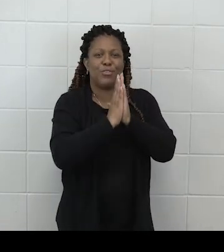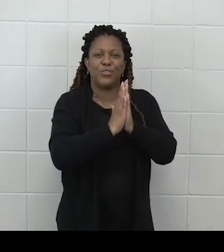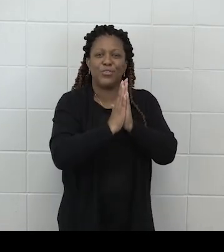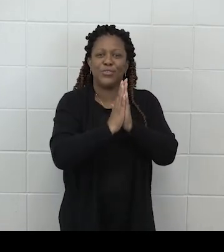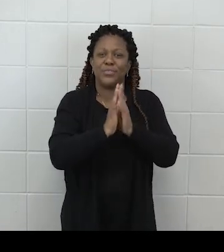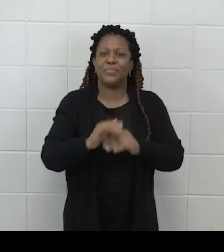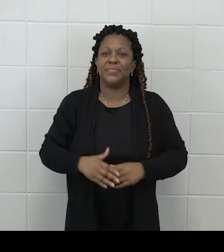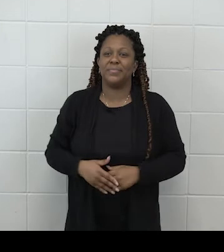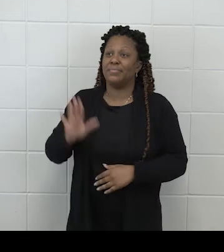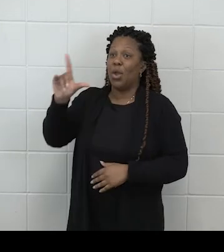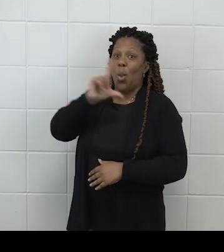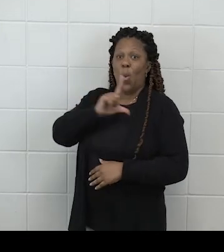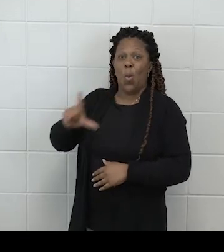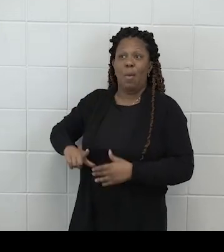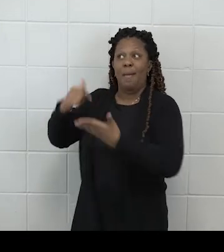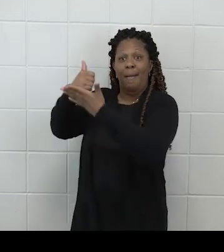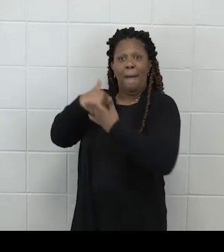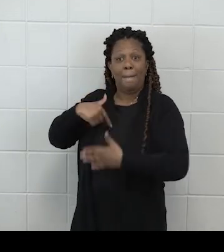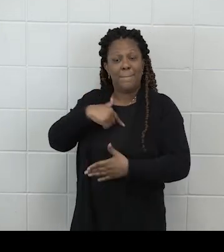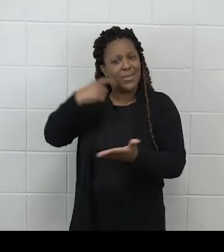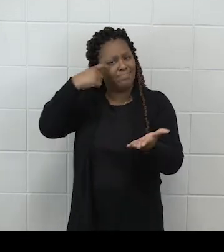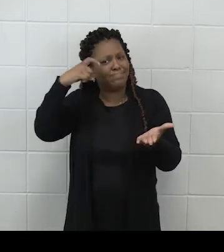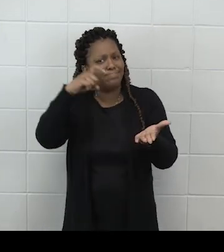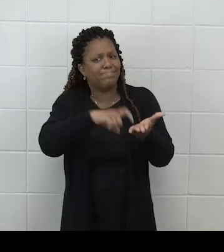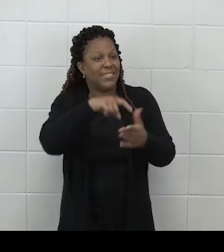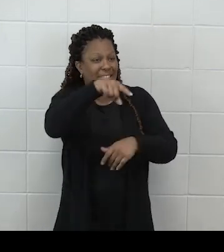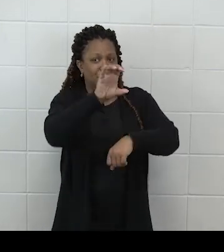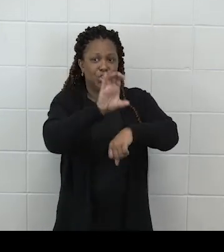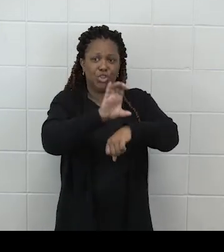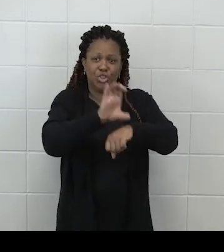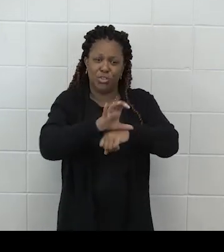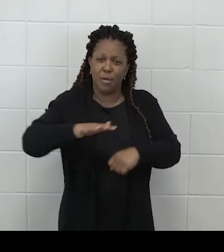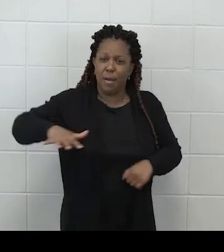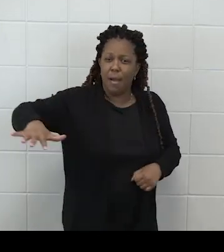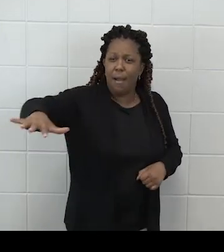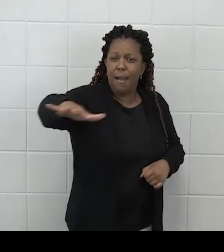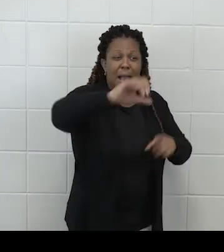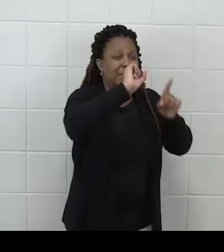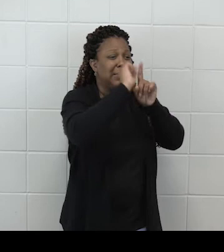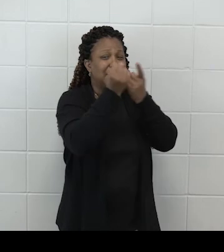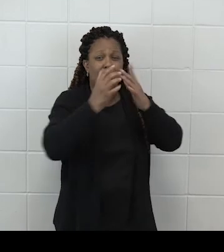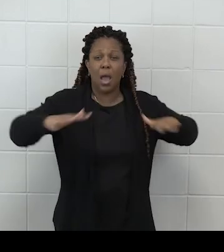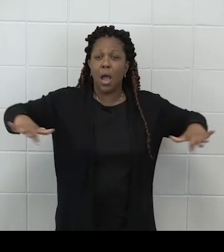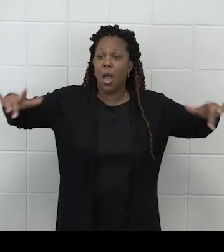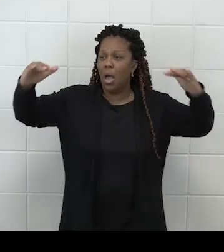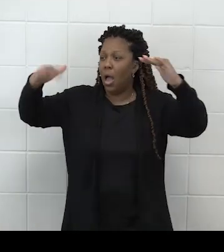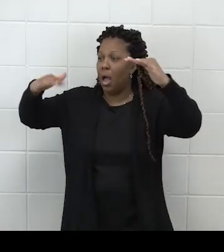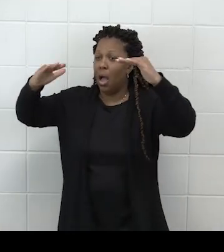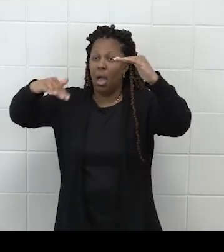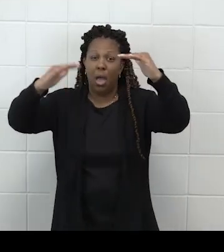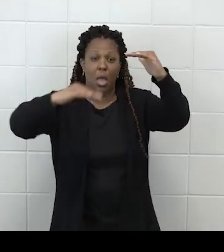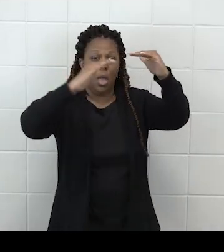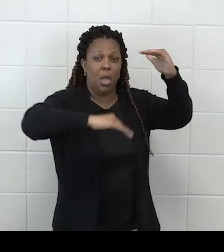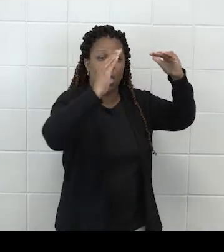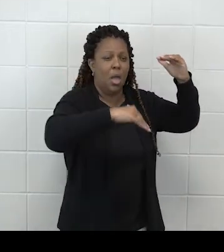O God, help us to see with new eyes the injustices within church and society.